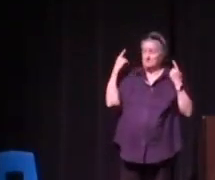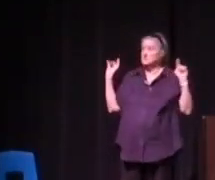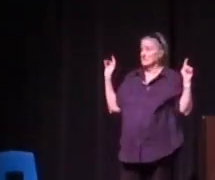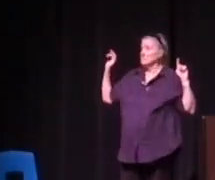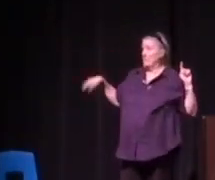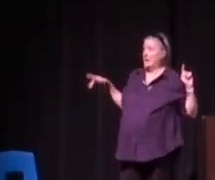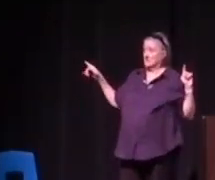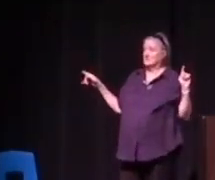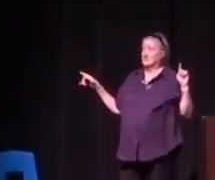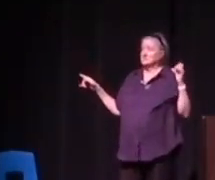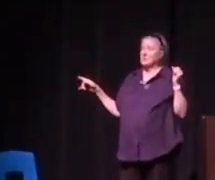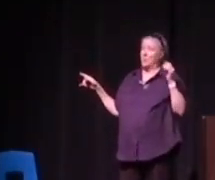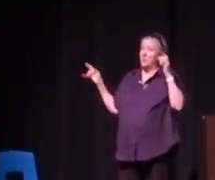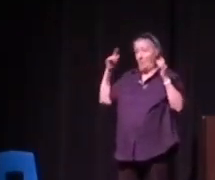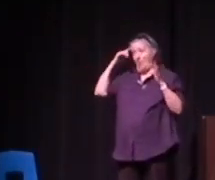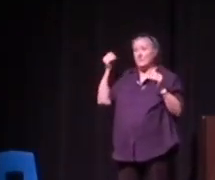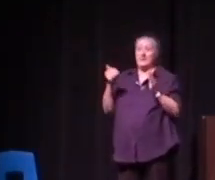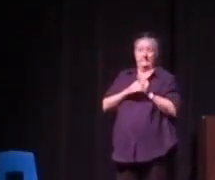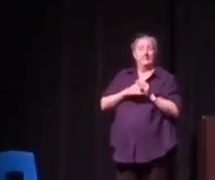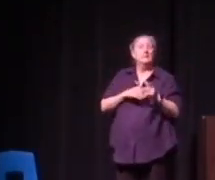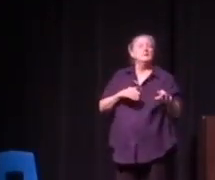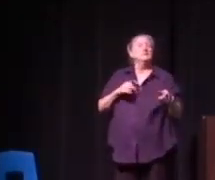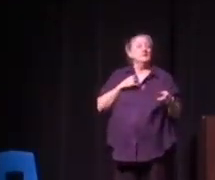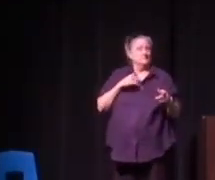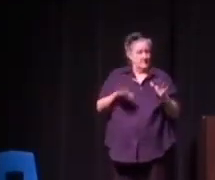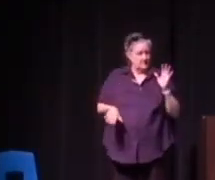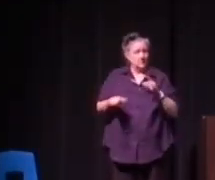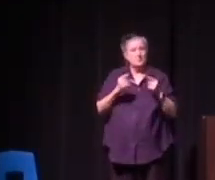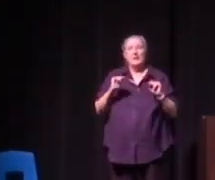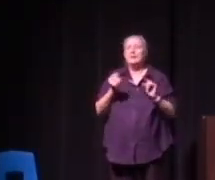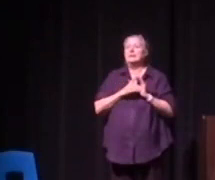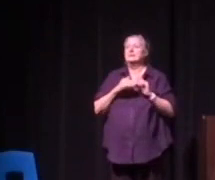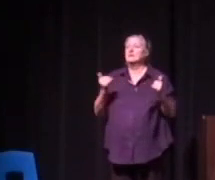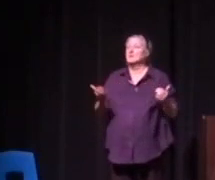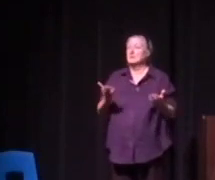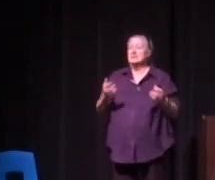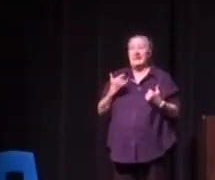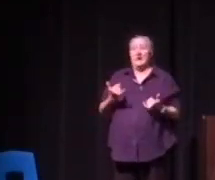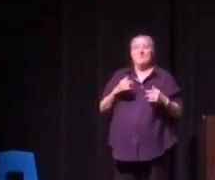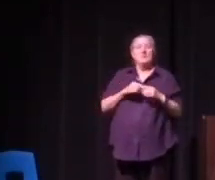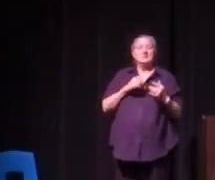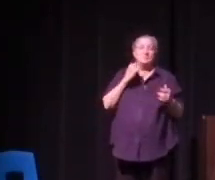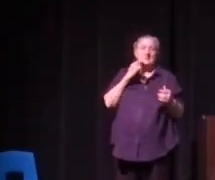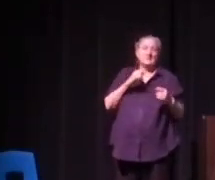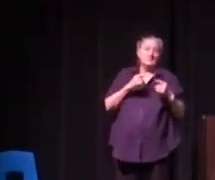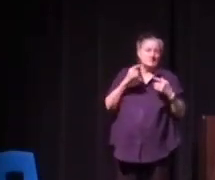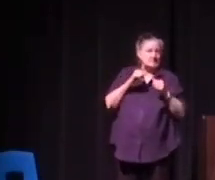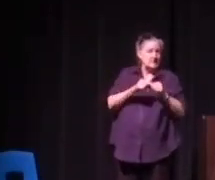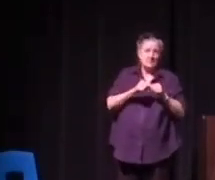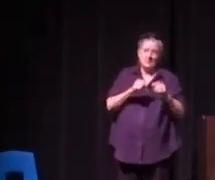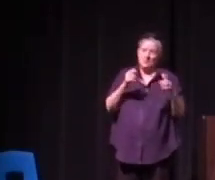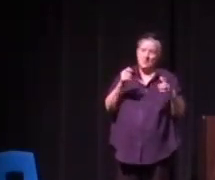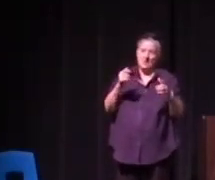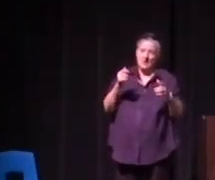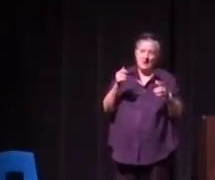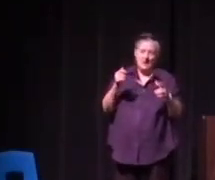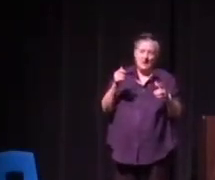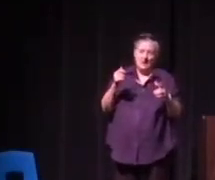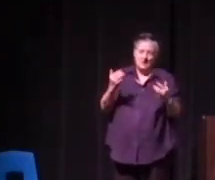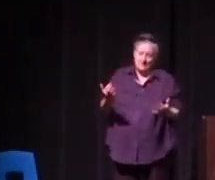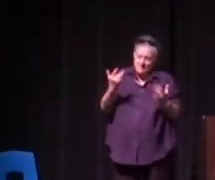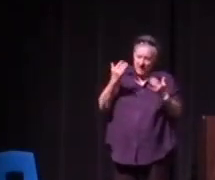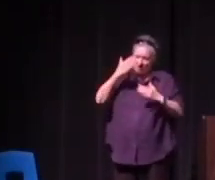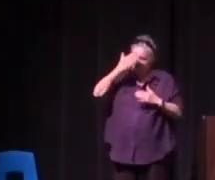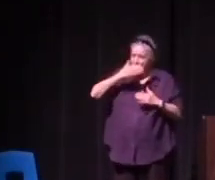that. So that is essentially what we're going to be trying to do now as we continue to fire this fire